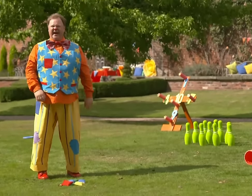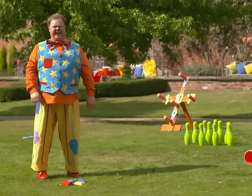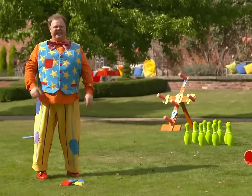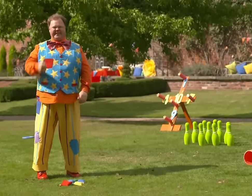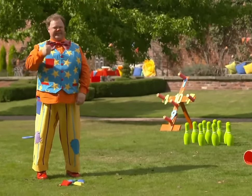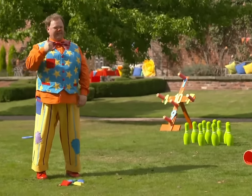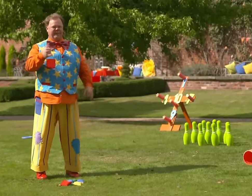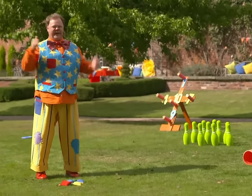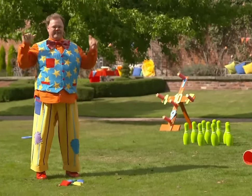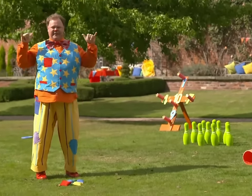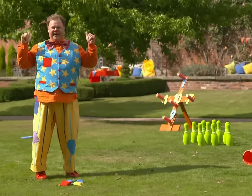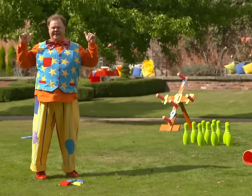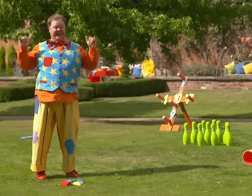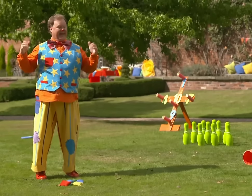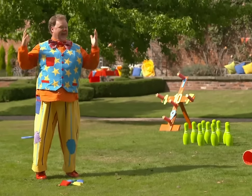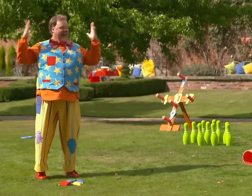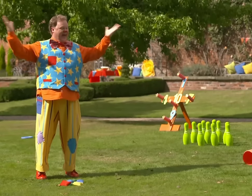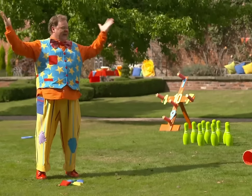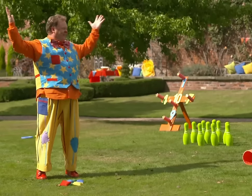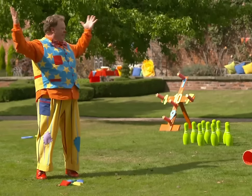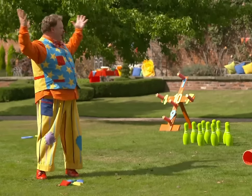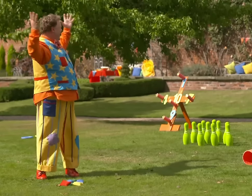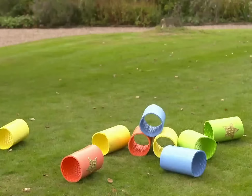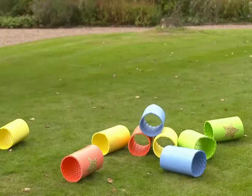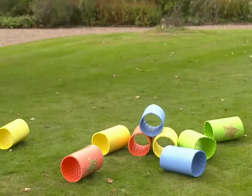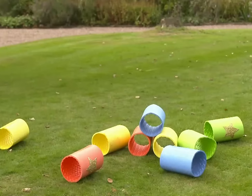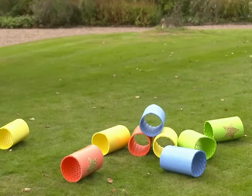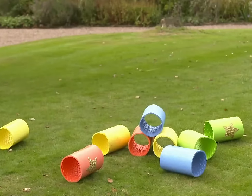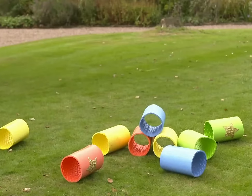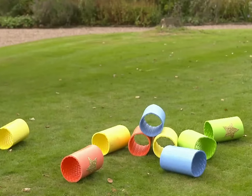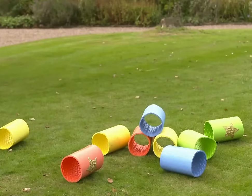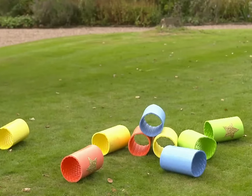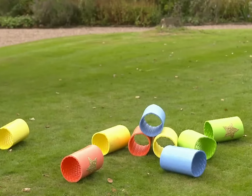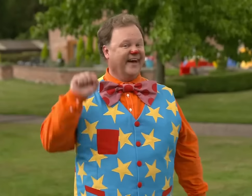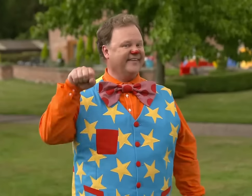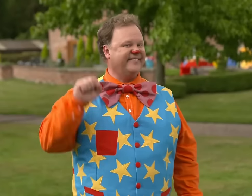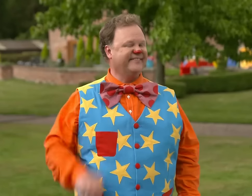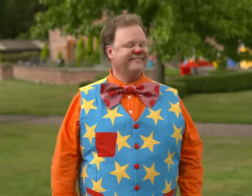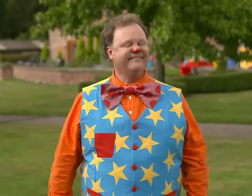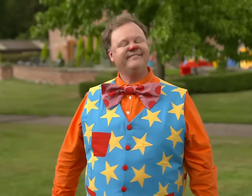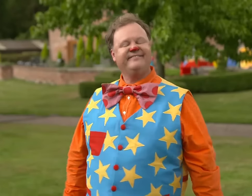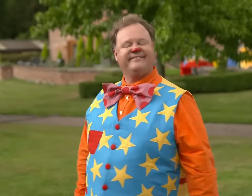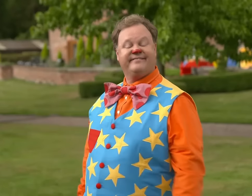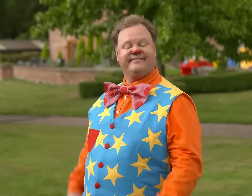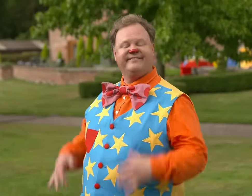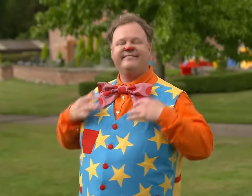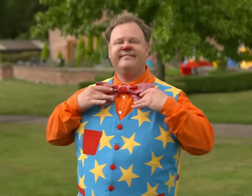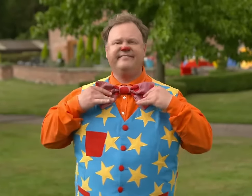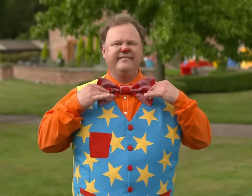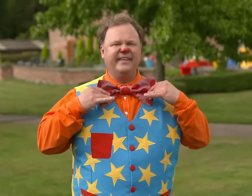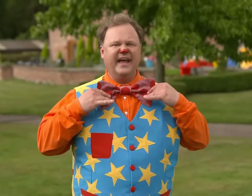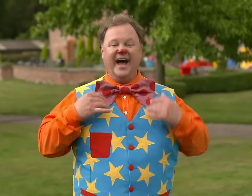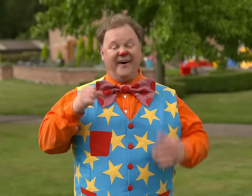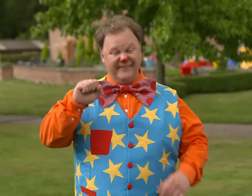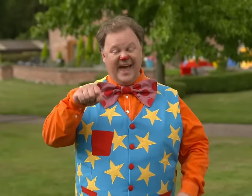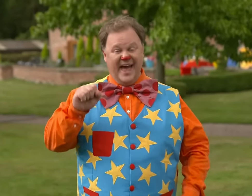Oh, this is the best party ever. Mr. Tumble. Yes. Can you show us the sign for garden? Oh,